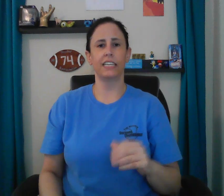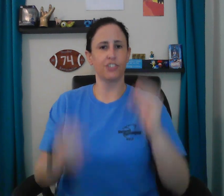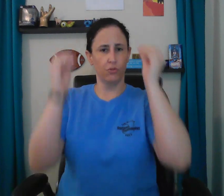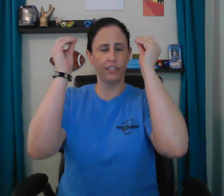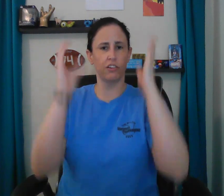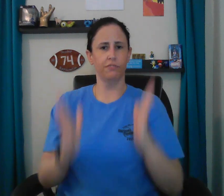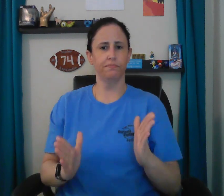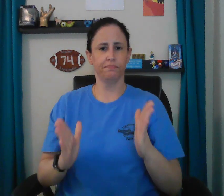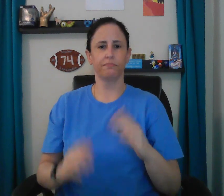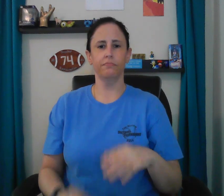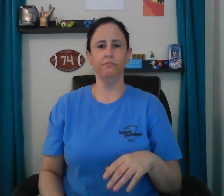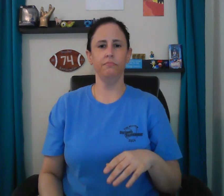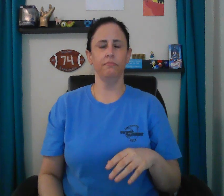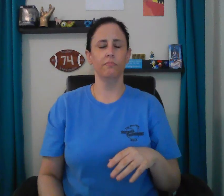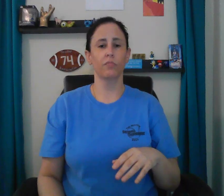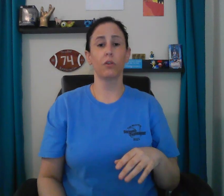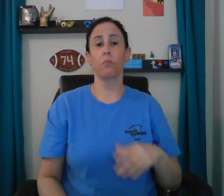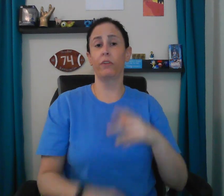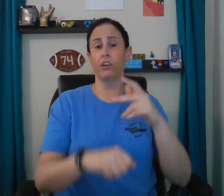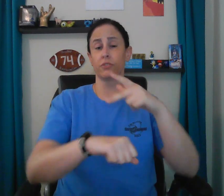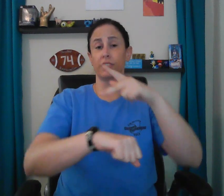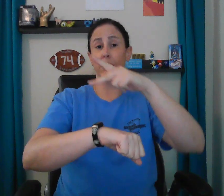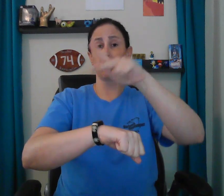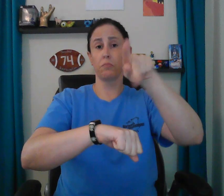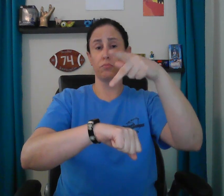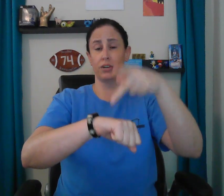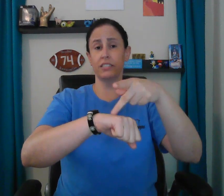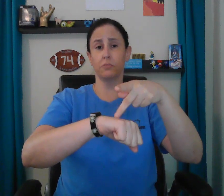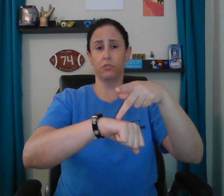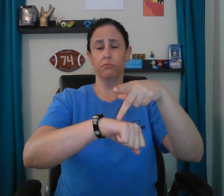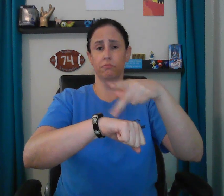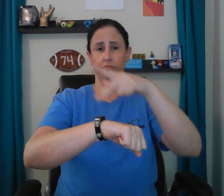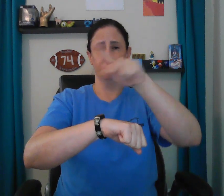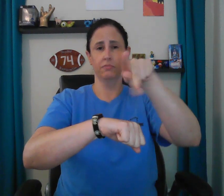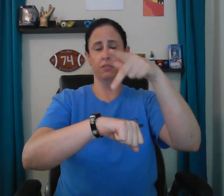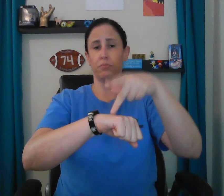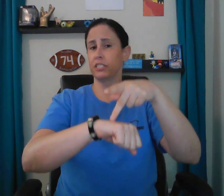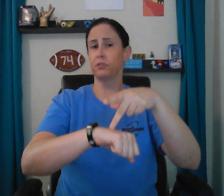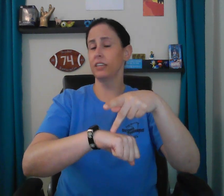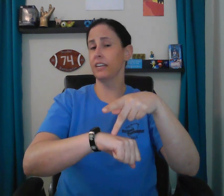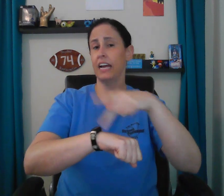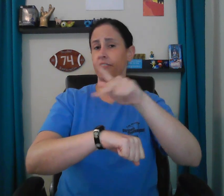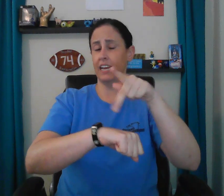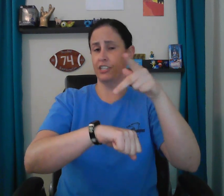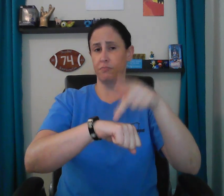Teacher we saw. We've also seen principal. Principal doesn't have an agent